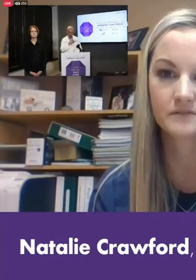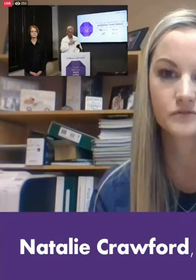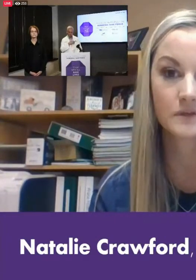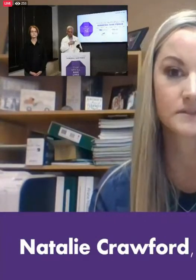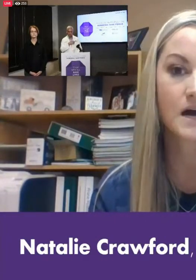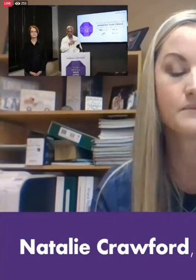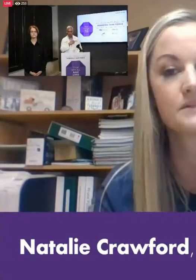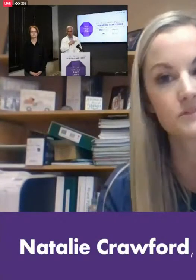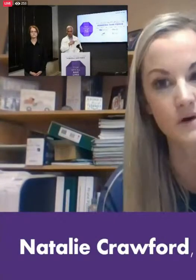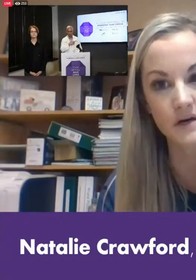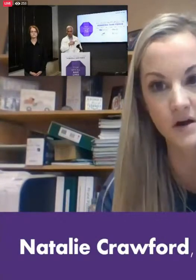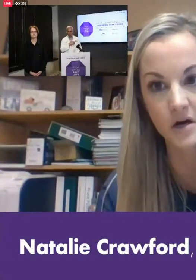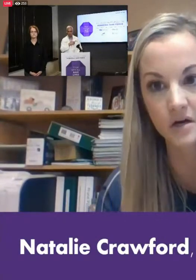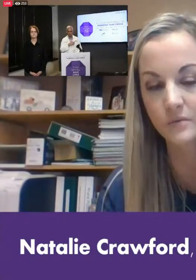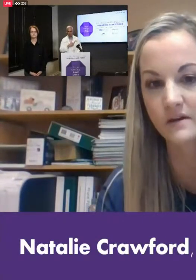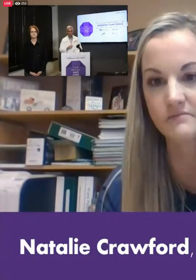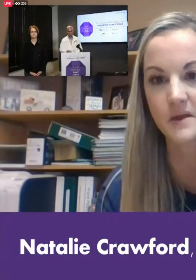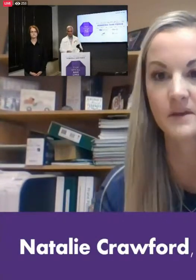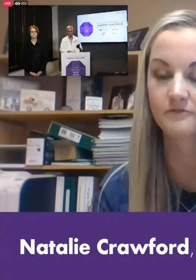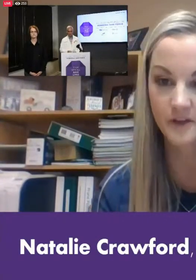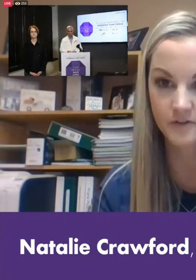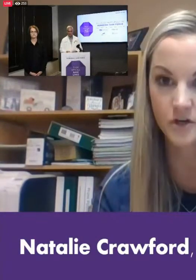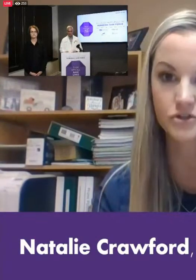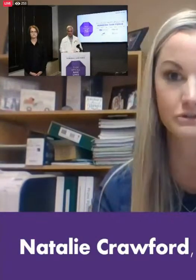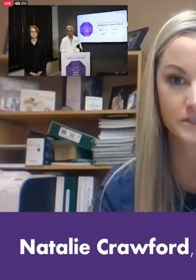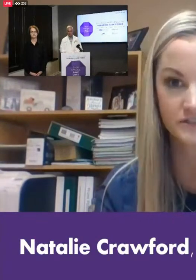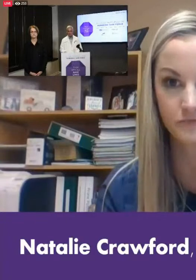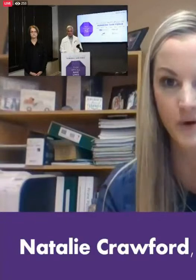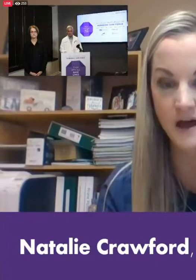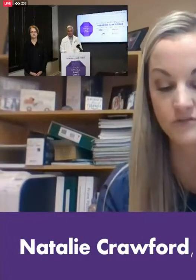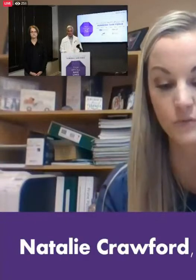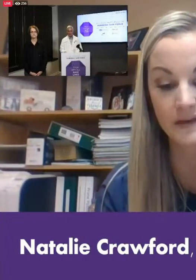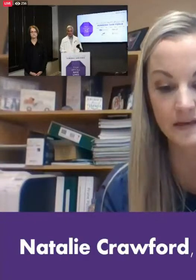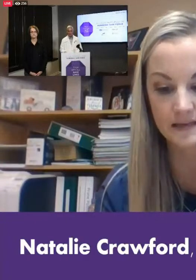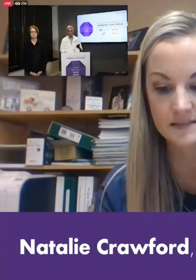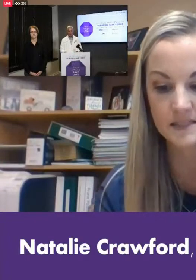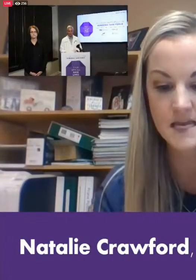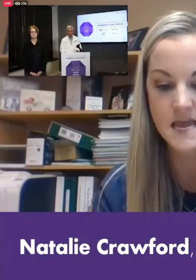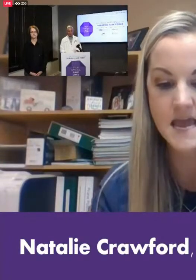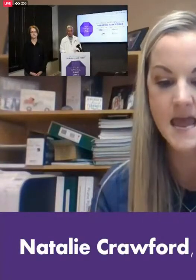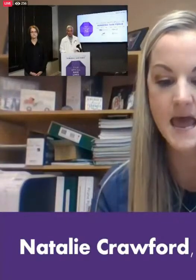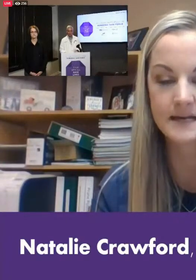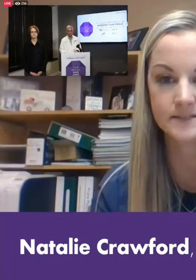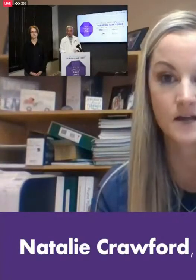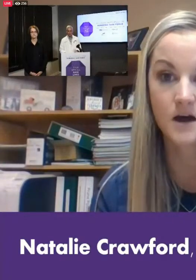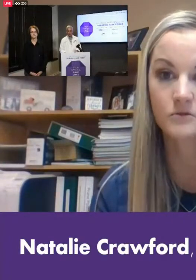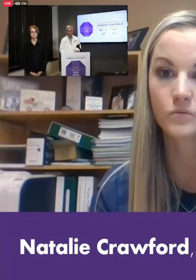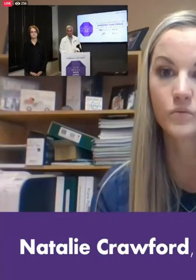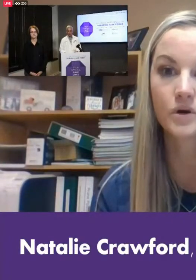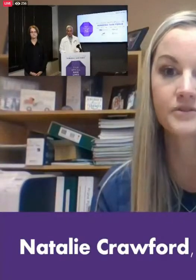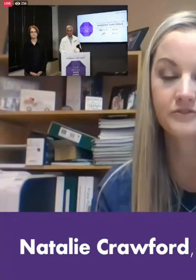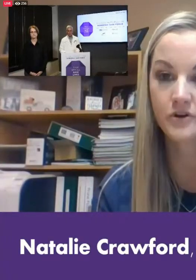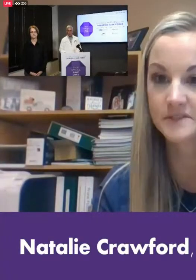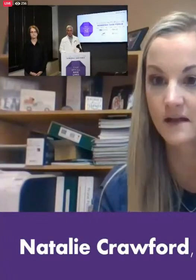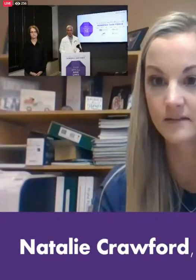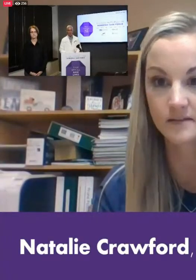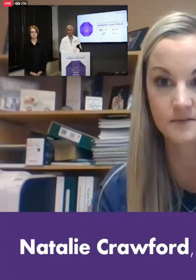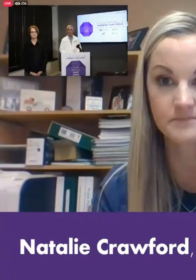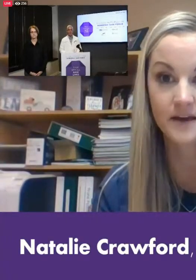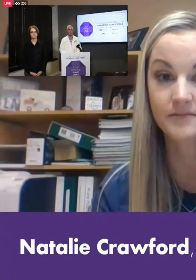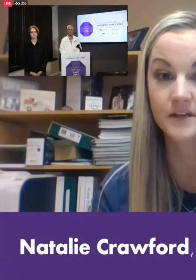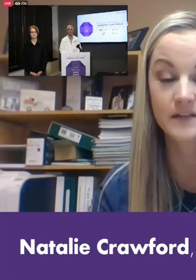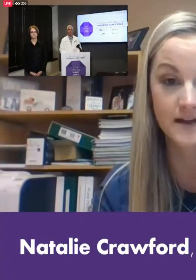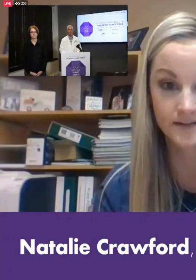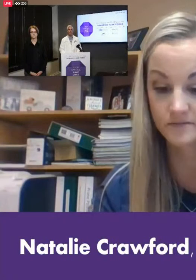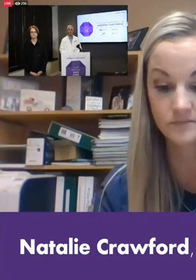how their loved one come into our ER with maybe a fever, shortness of breath, weakness, and now we're on the phone